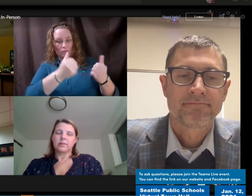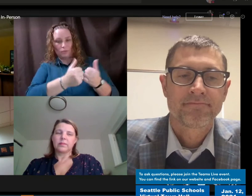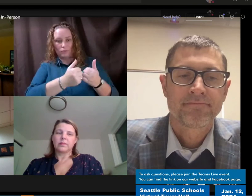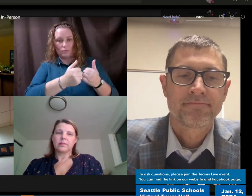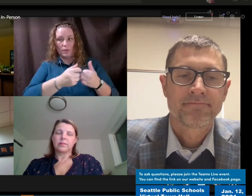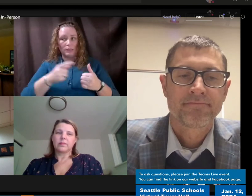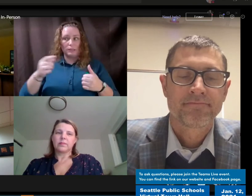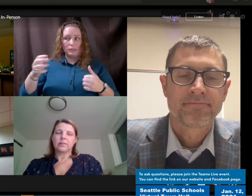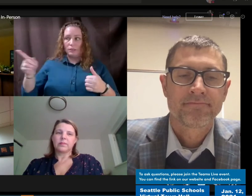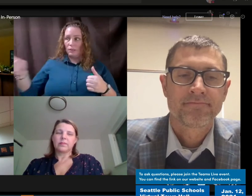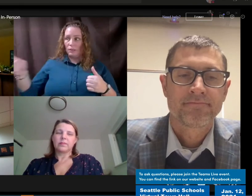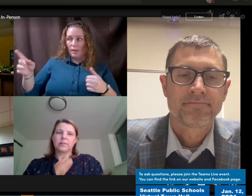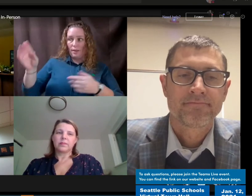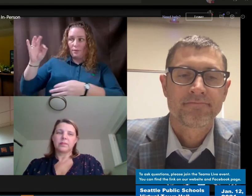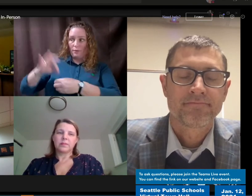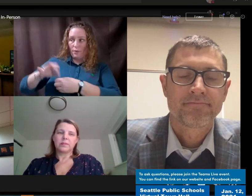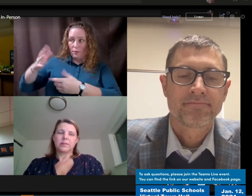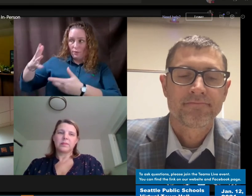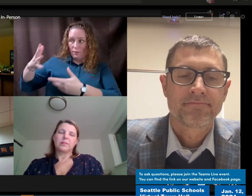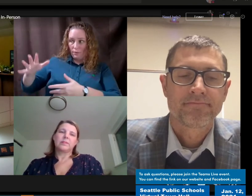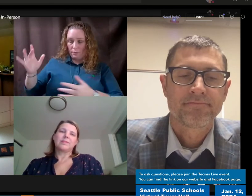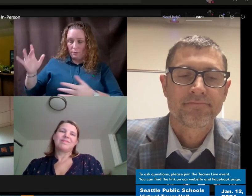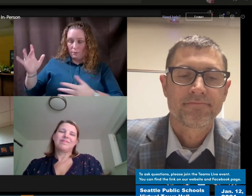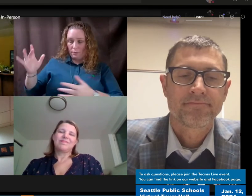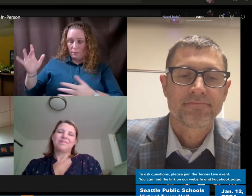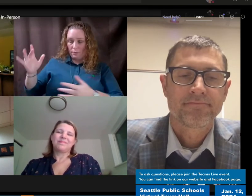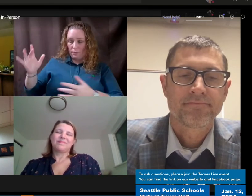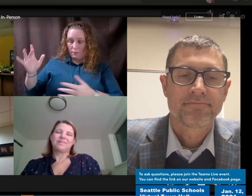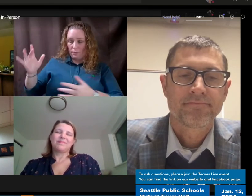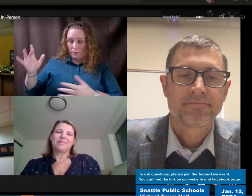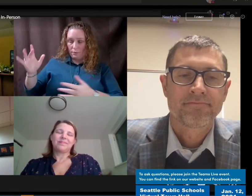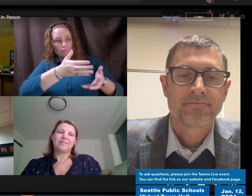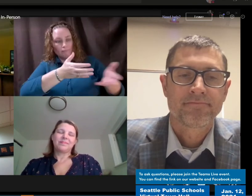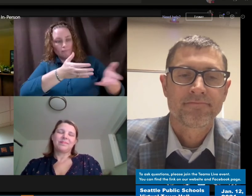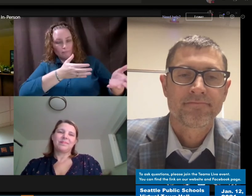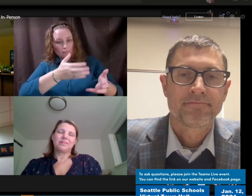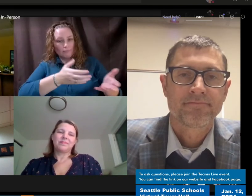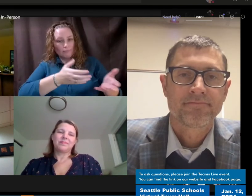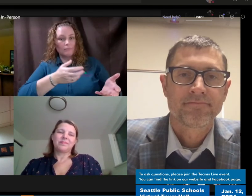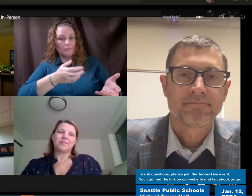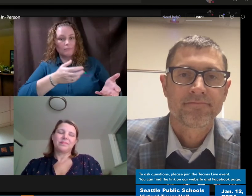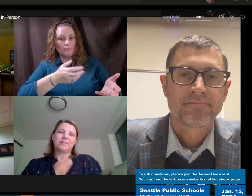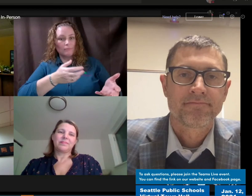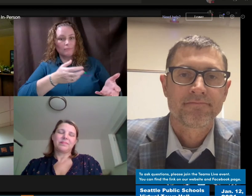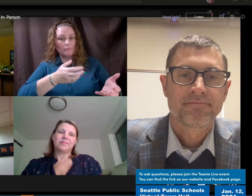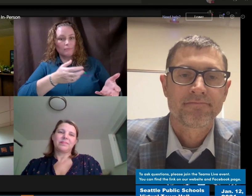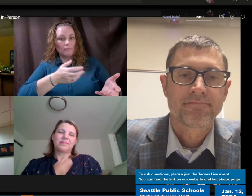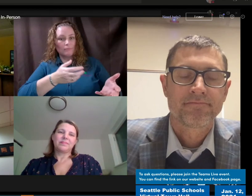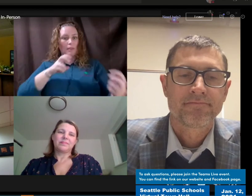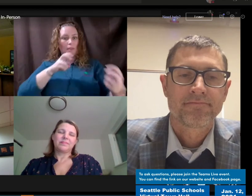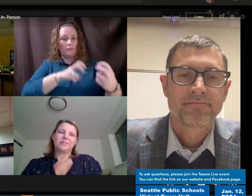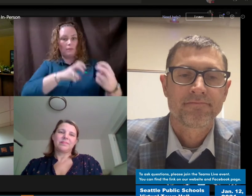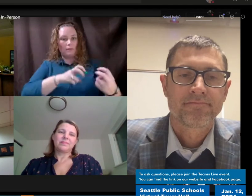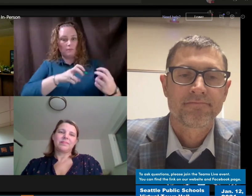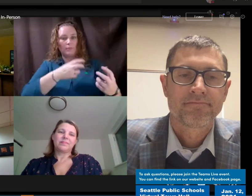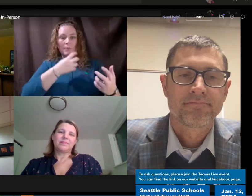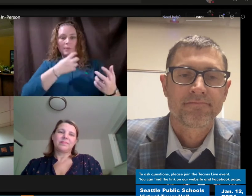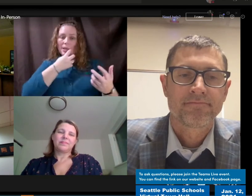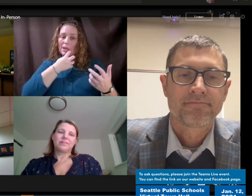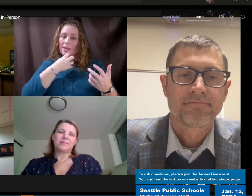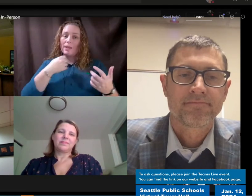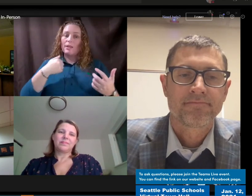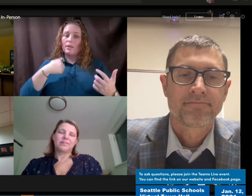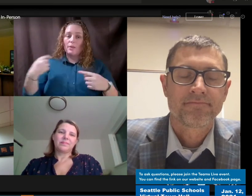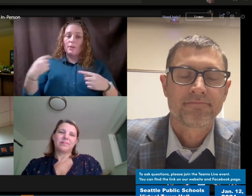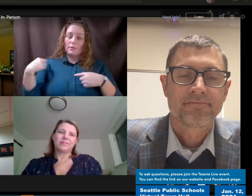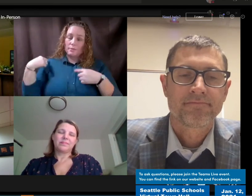vote and started to engage in that conversation about needing to negotiate and come to the table in good faith. So we have been talking